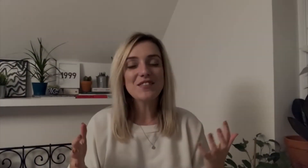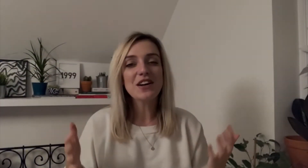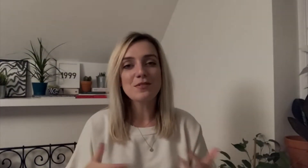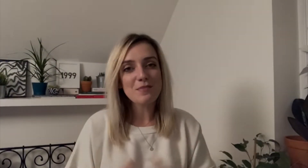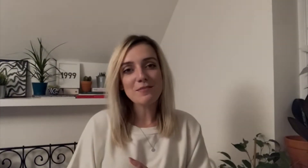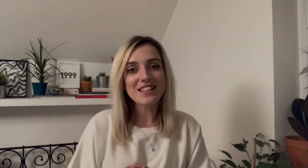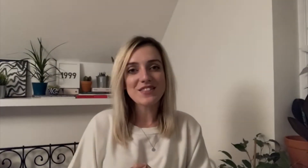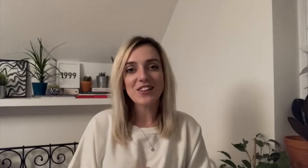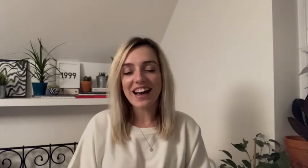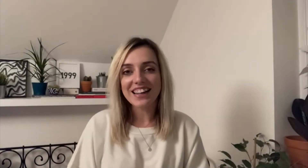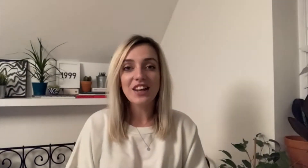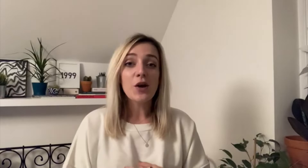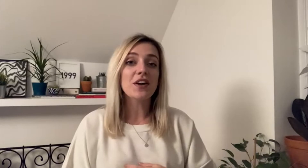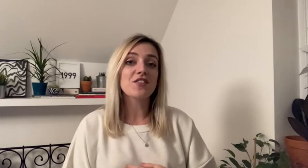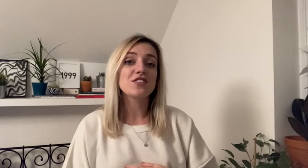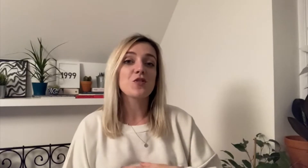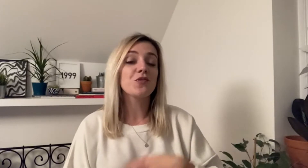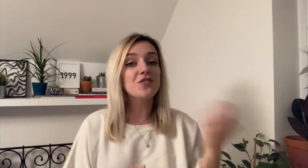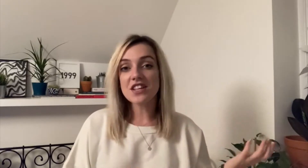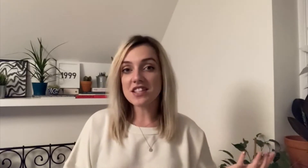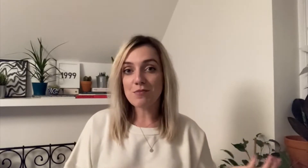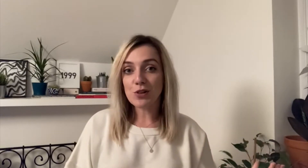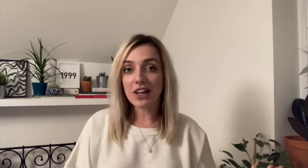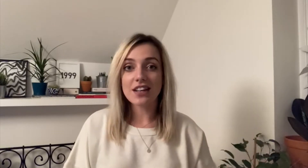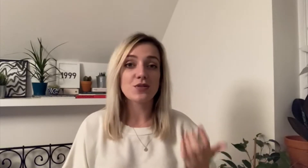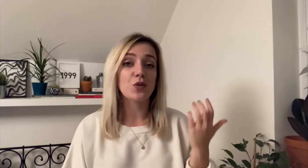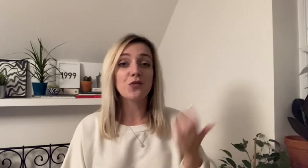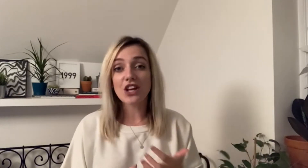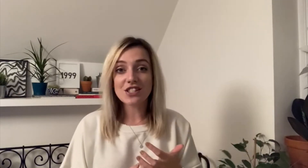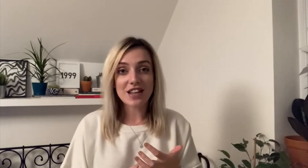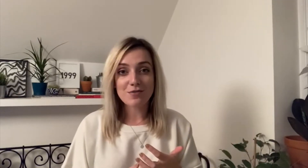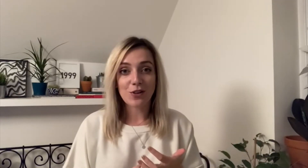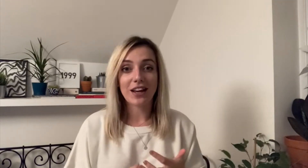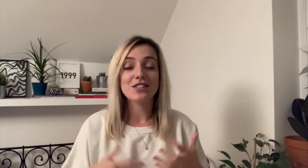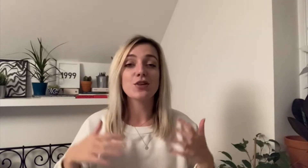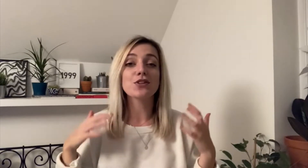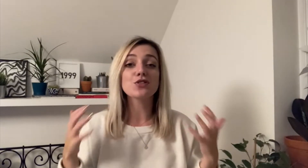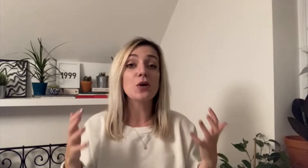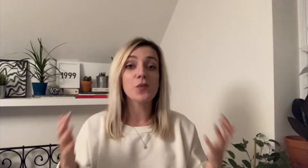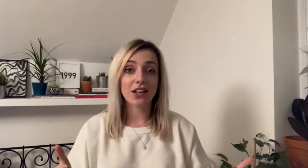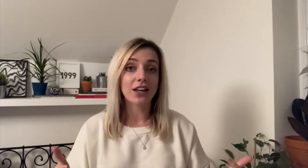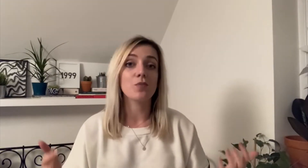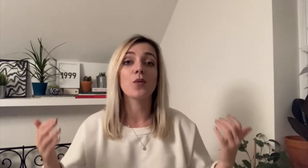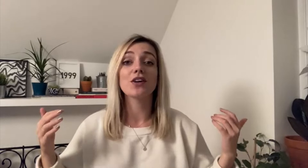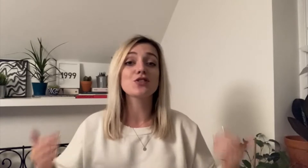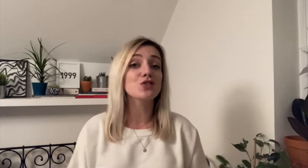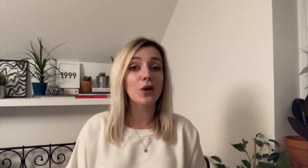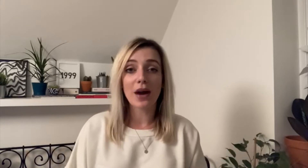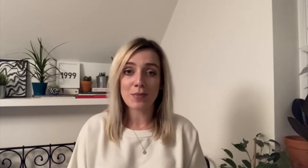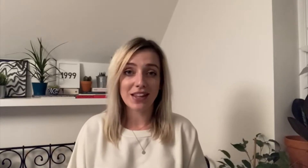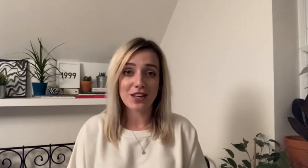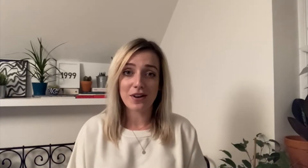Hi everyone, welcome to Mount Pleasant Online. Whether it is your 50th time joining us or your first time joining us, you are so welcome. We are